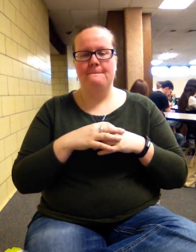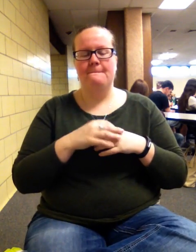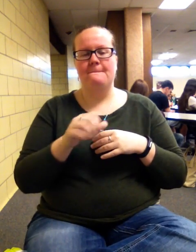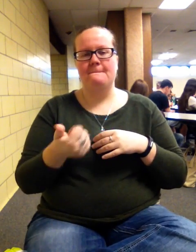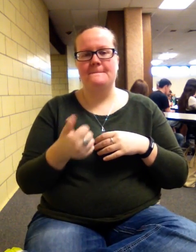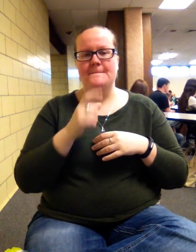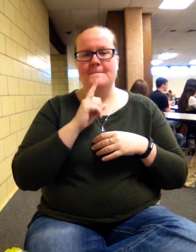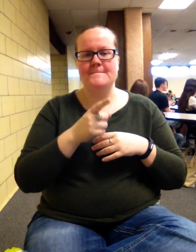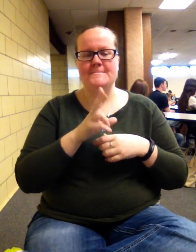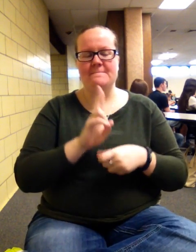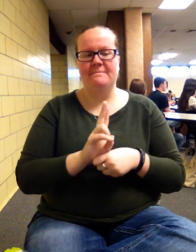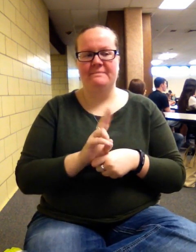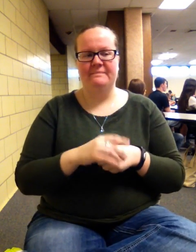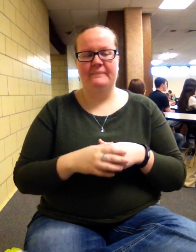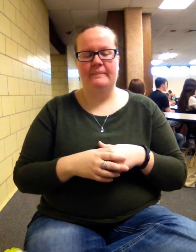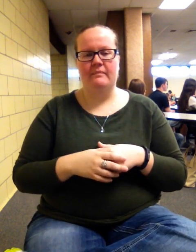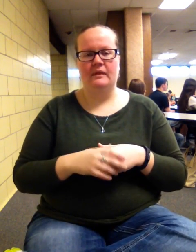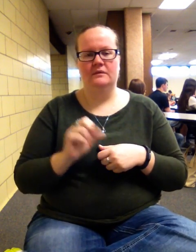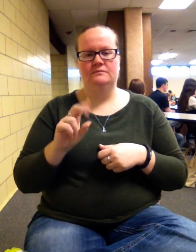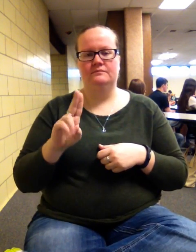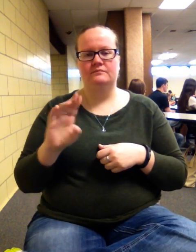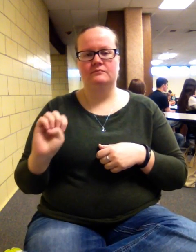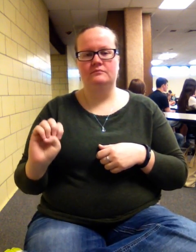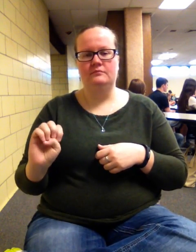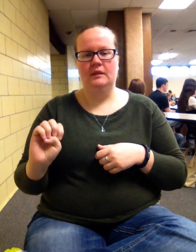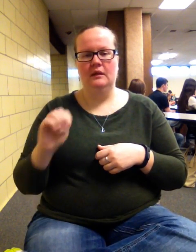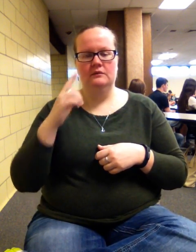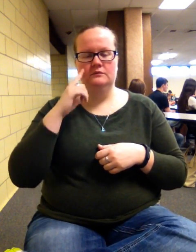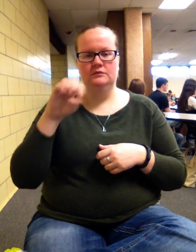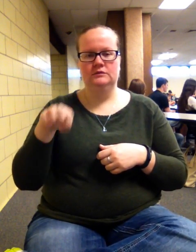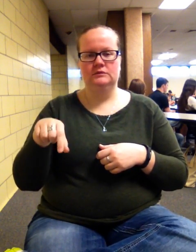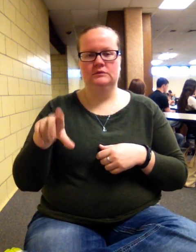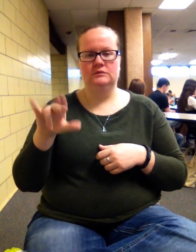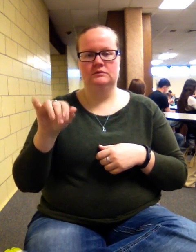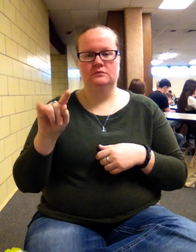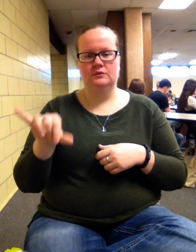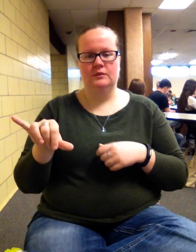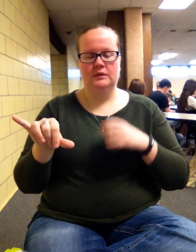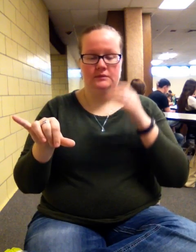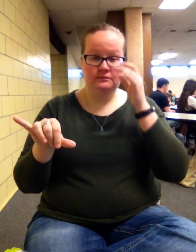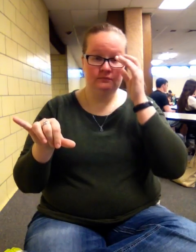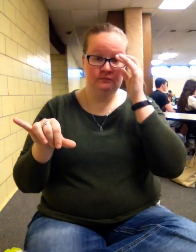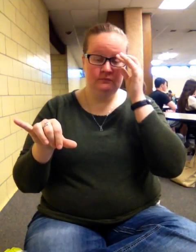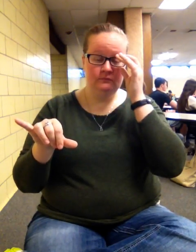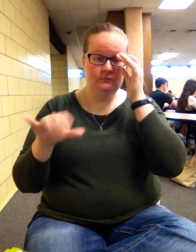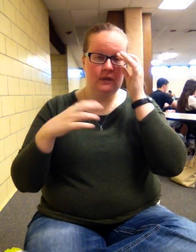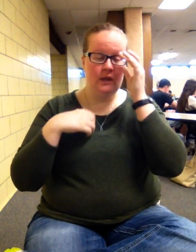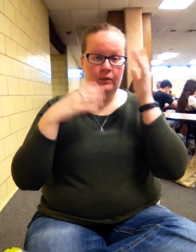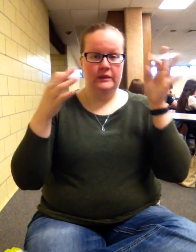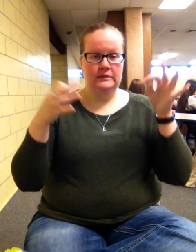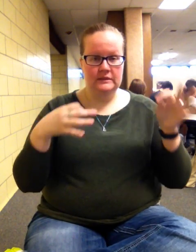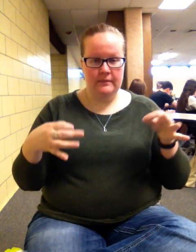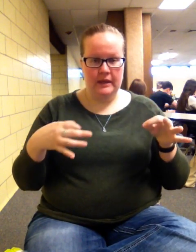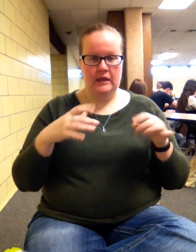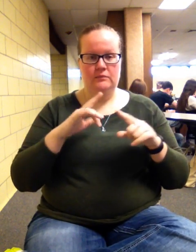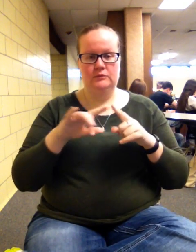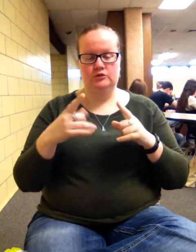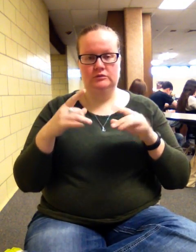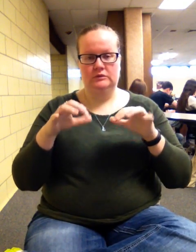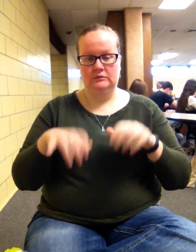be using a sub E for your equity. And like I said, I'm going to explain all this, but if you guys will just get it in your notes, it'll all